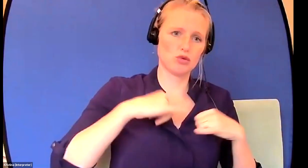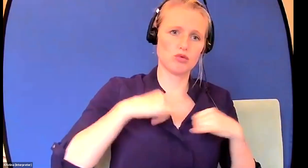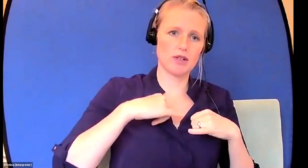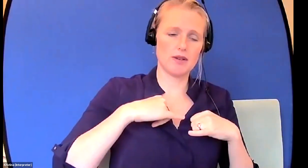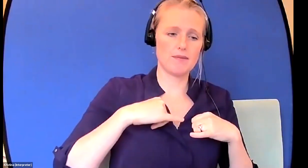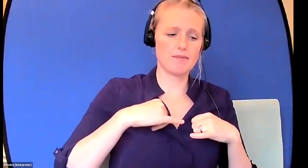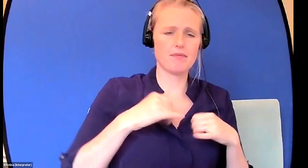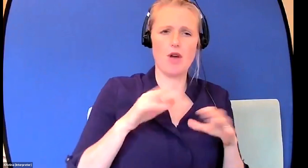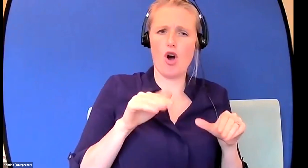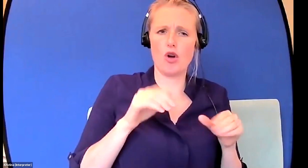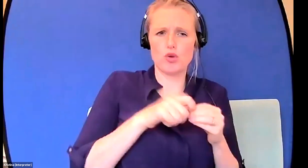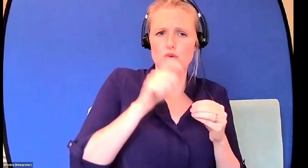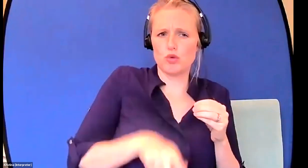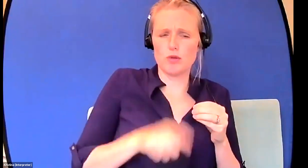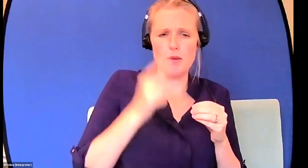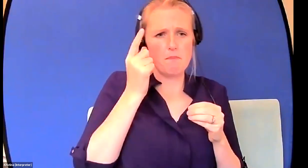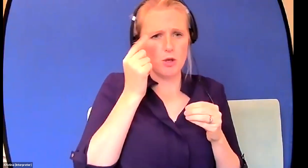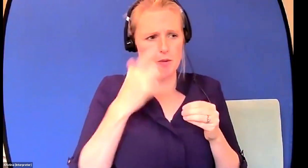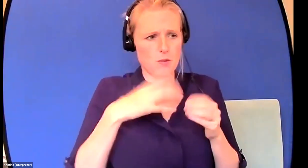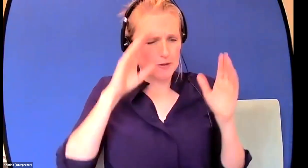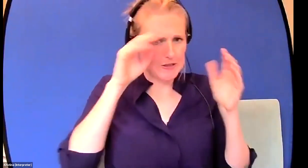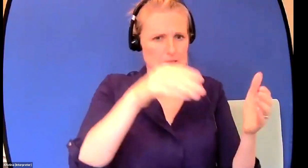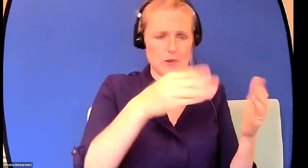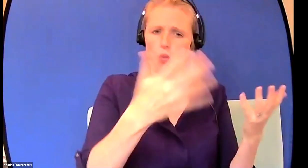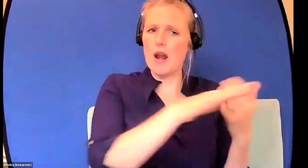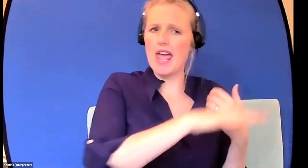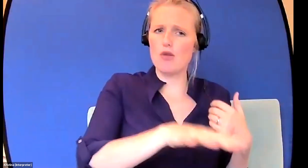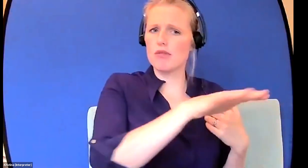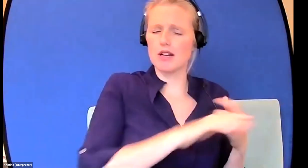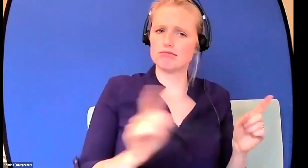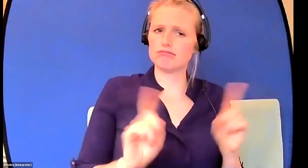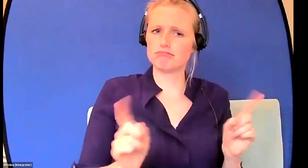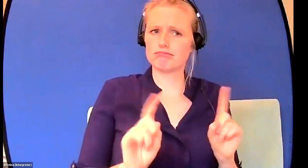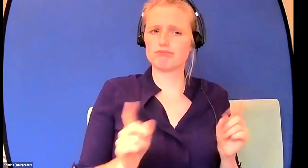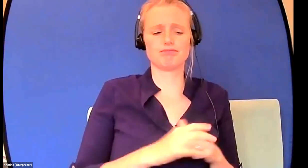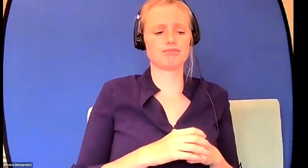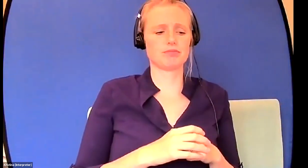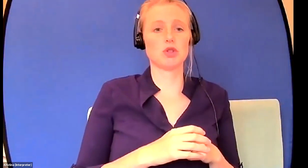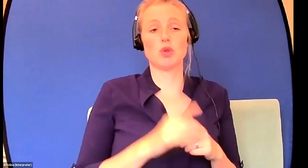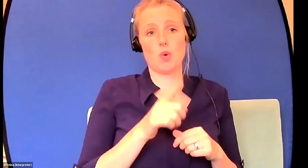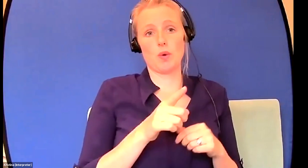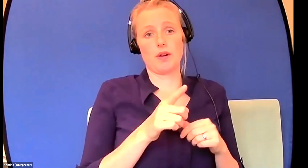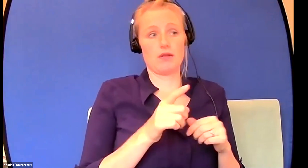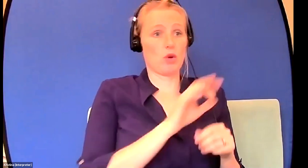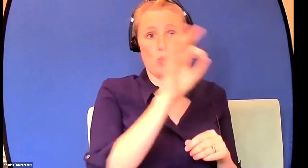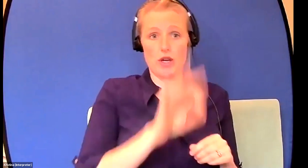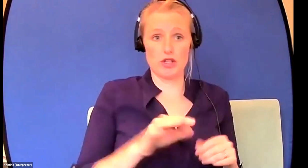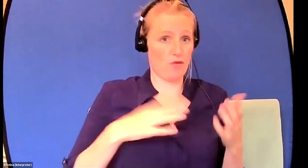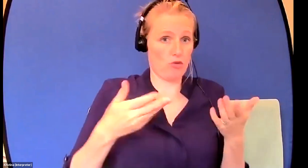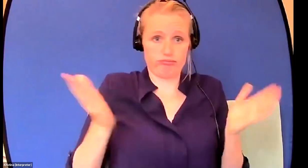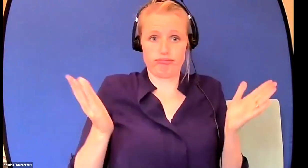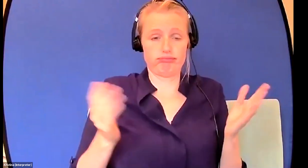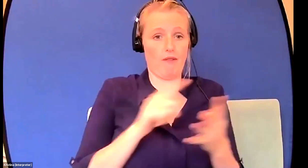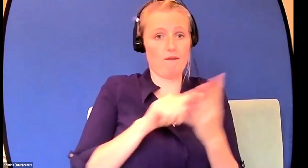students might want to focus their attention in developing their research projects. So this question is open for